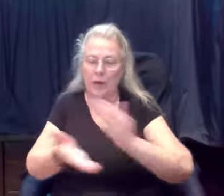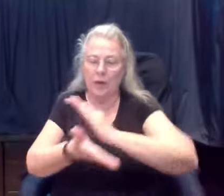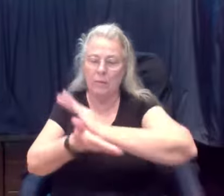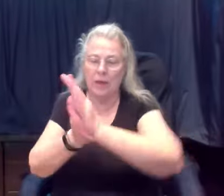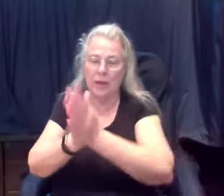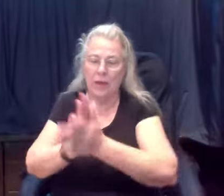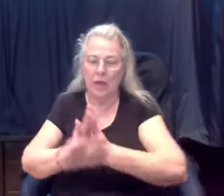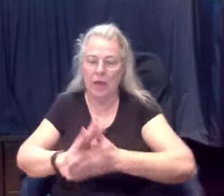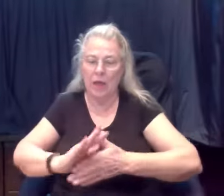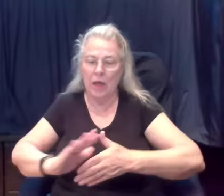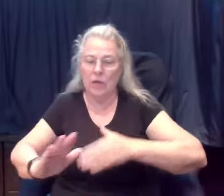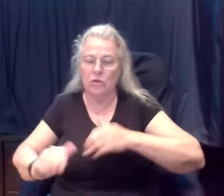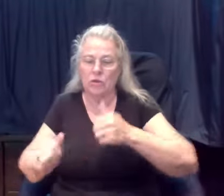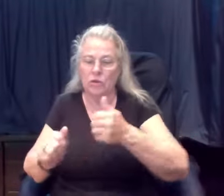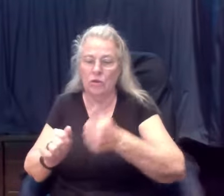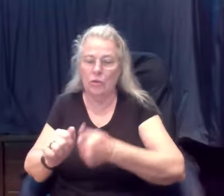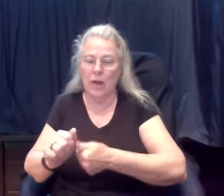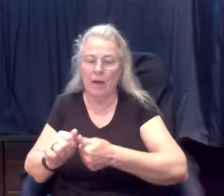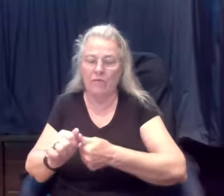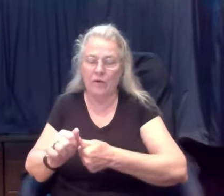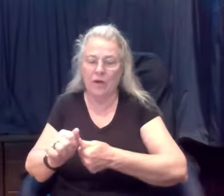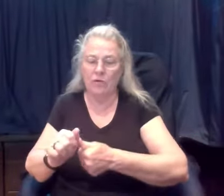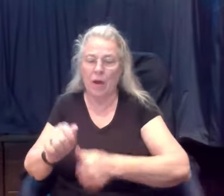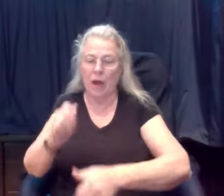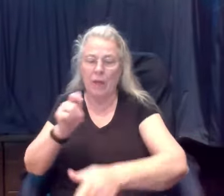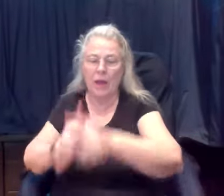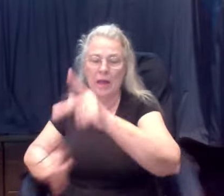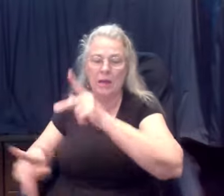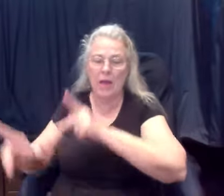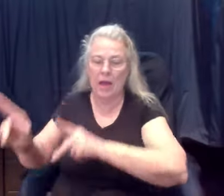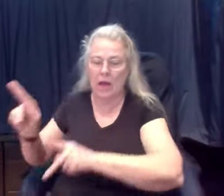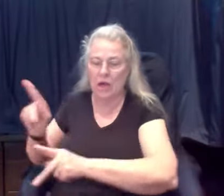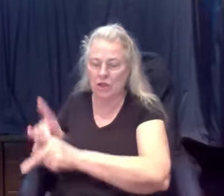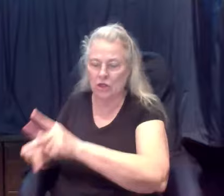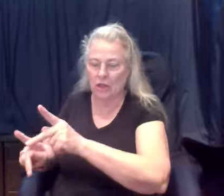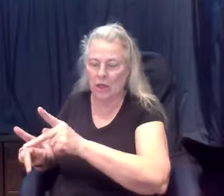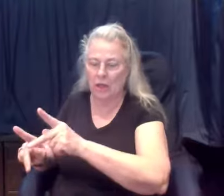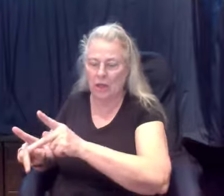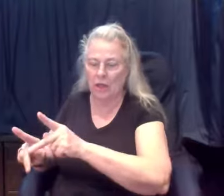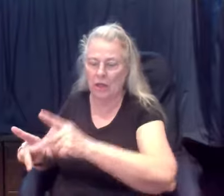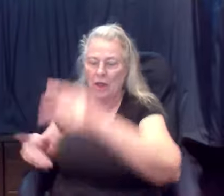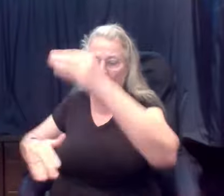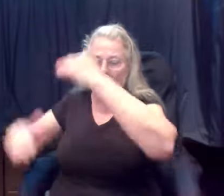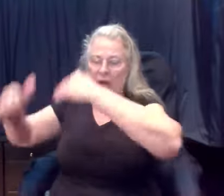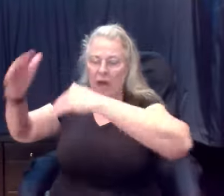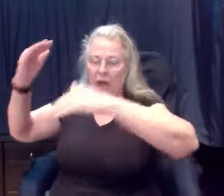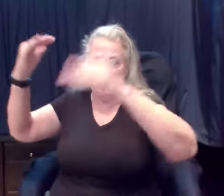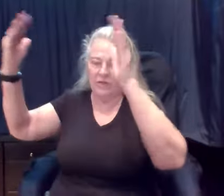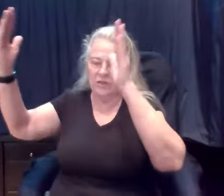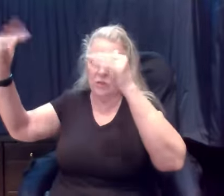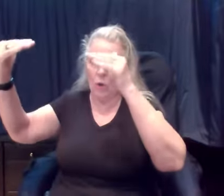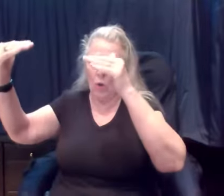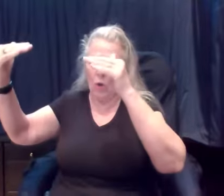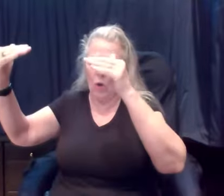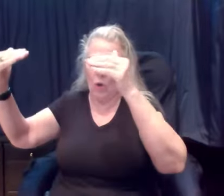peace to every tribe and nation. Heaven's hope